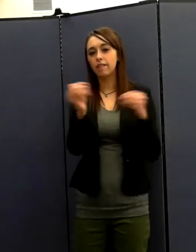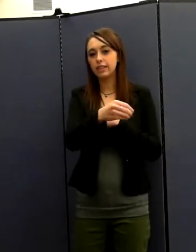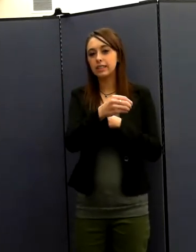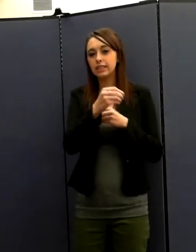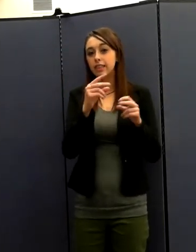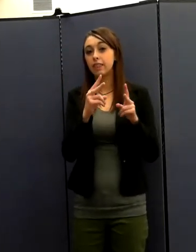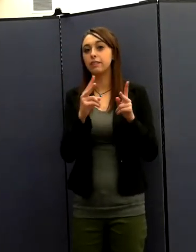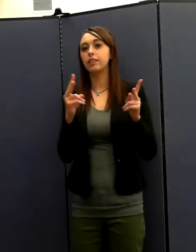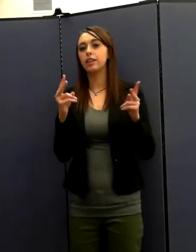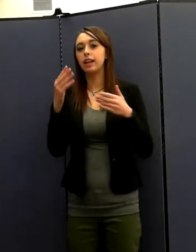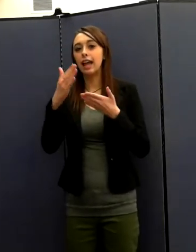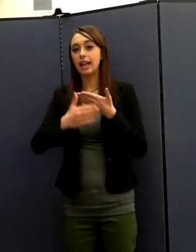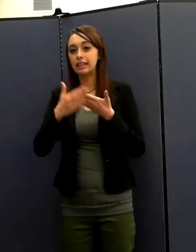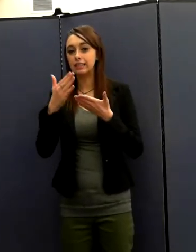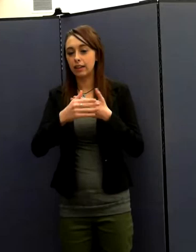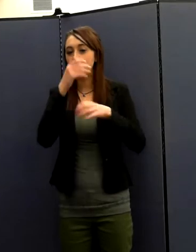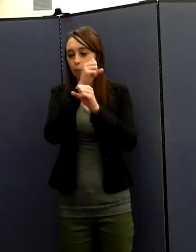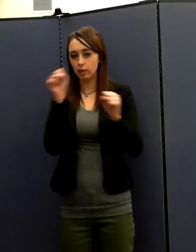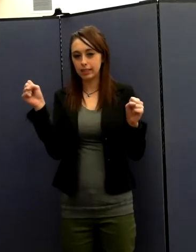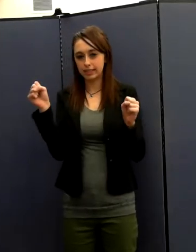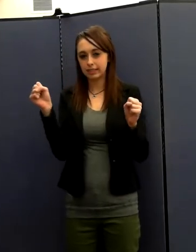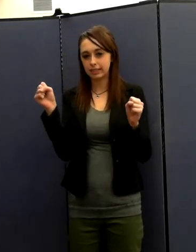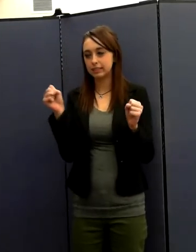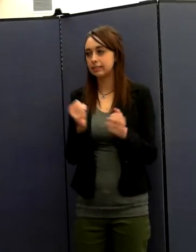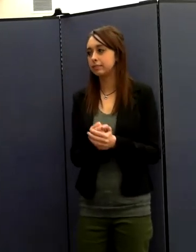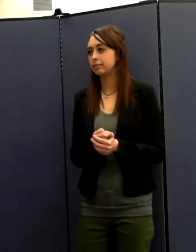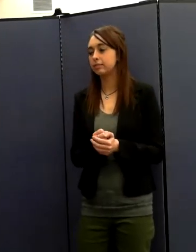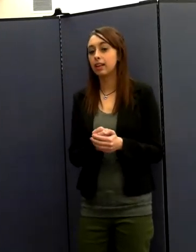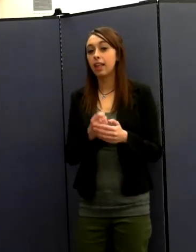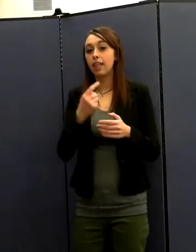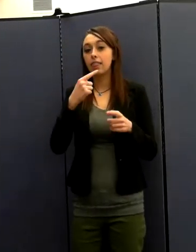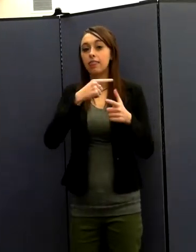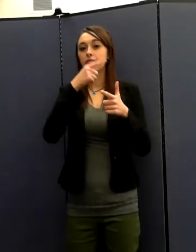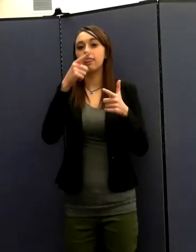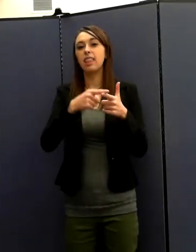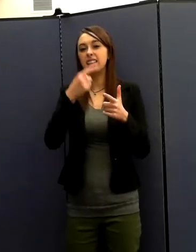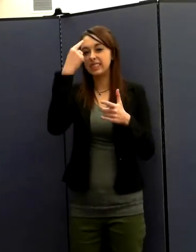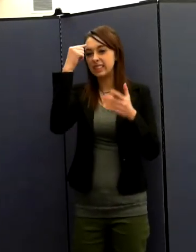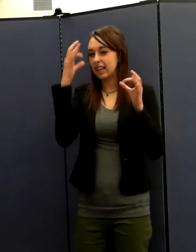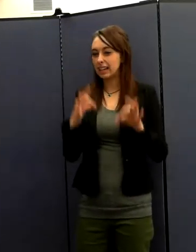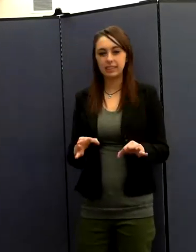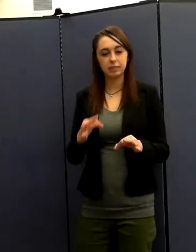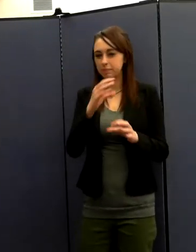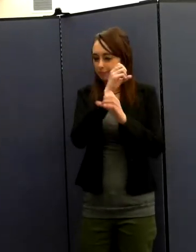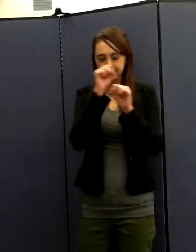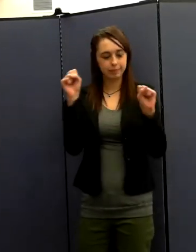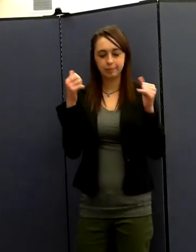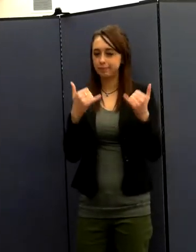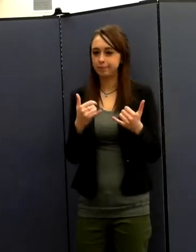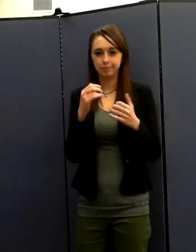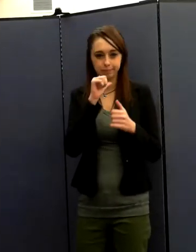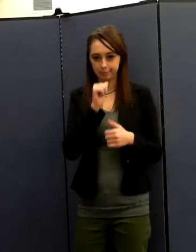end of the presidency. But then he decides he doesn't want to be president anymore. Where does he go? Back home.